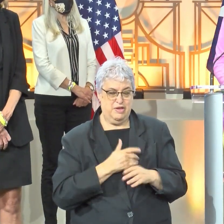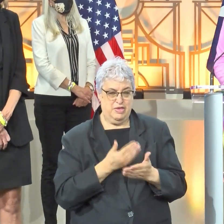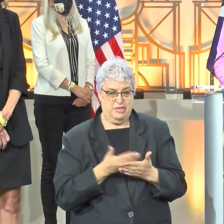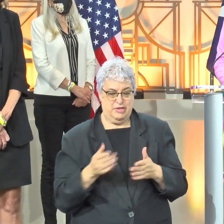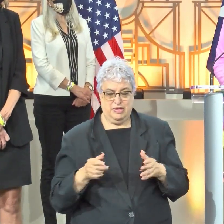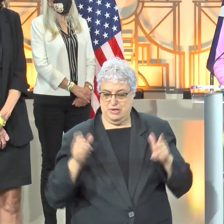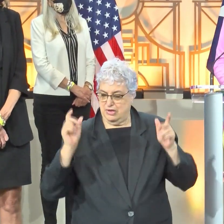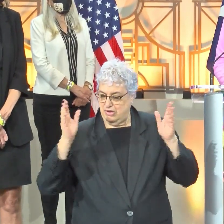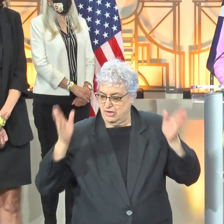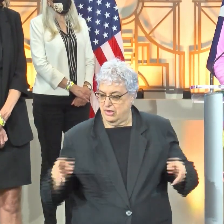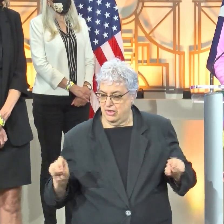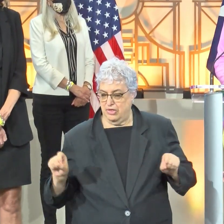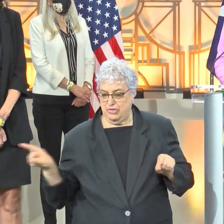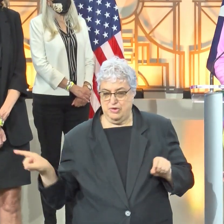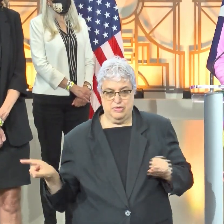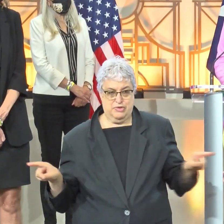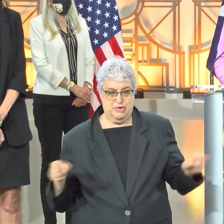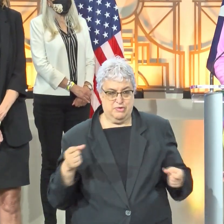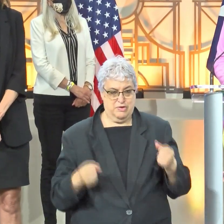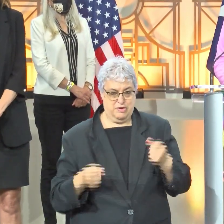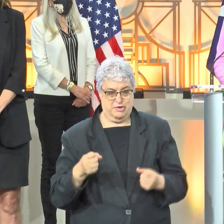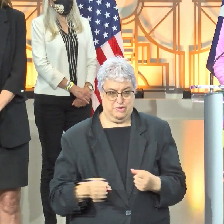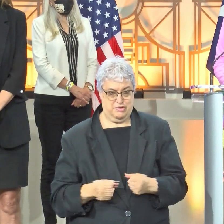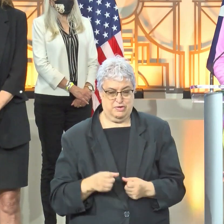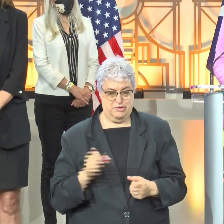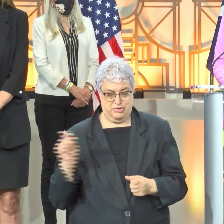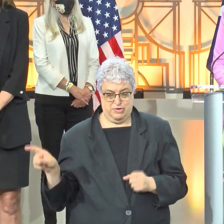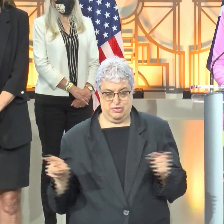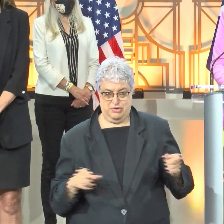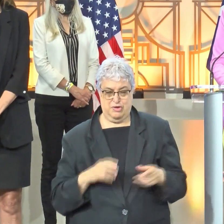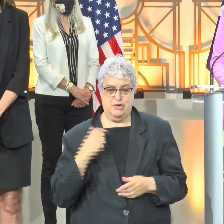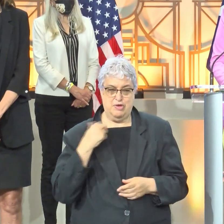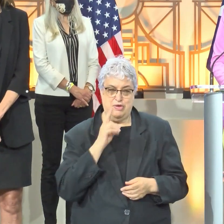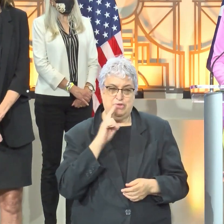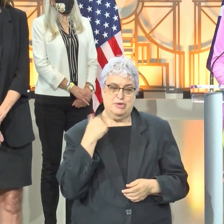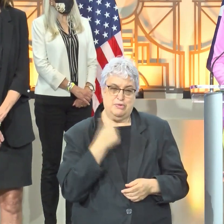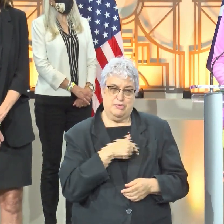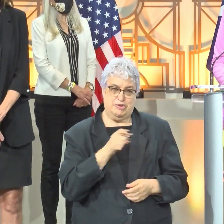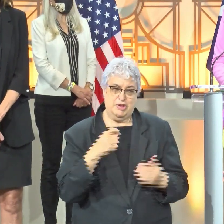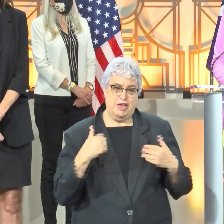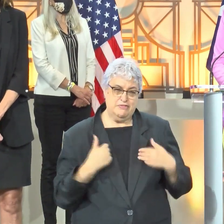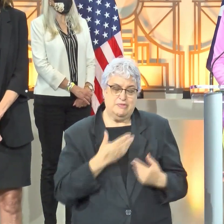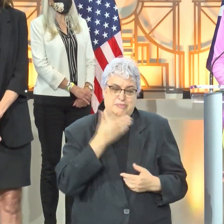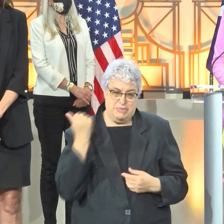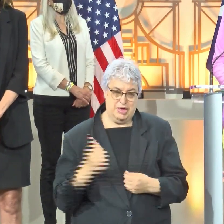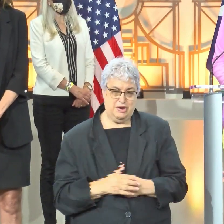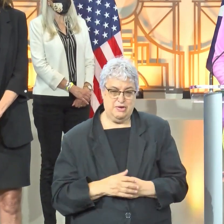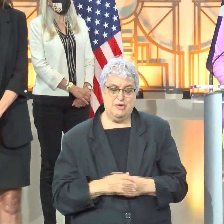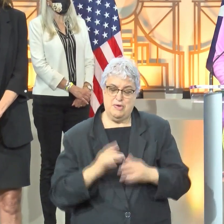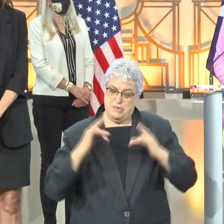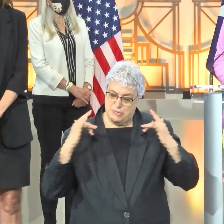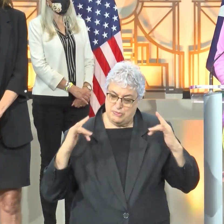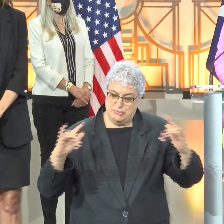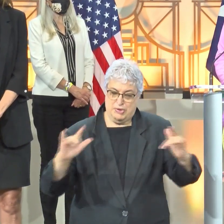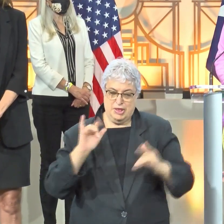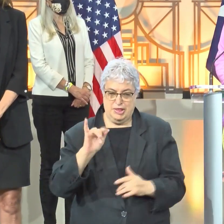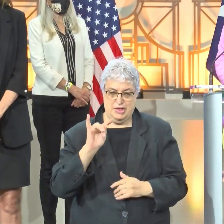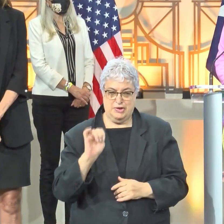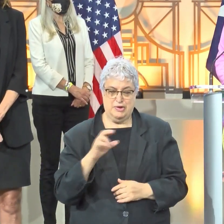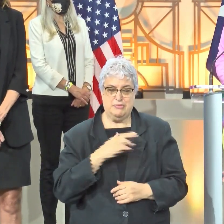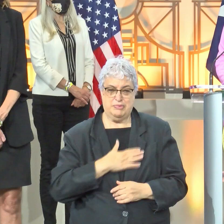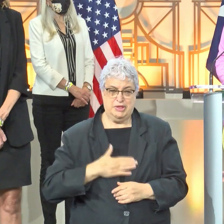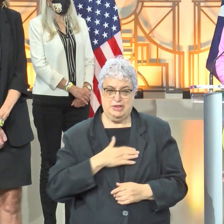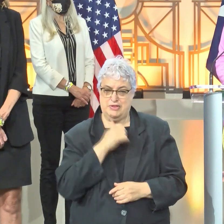items discarded out of vehicles. Houston, we deserve better. We deserve to be a litterless city. Don't let Houston